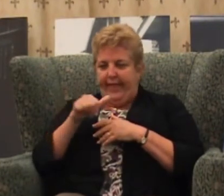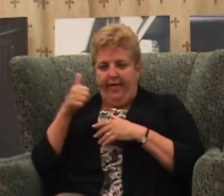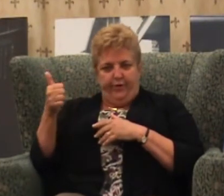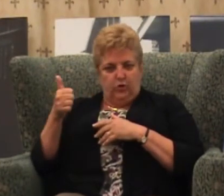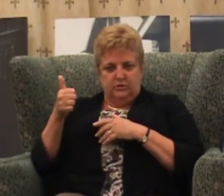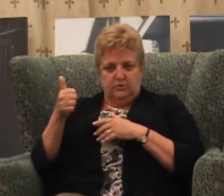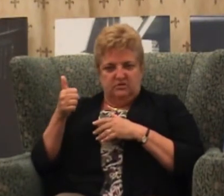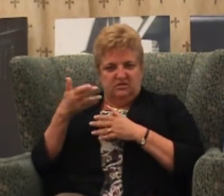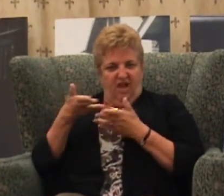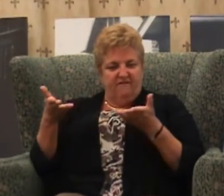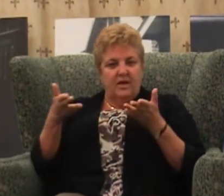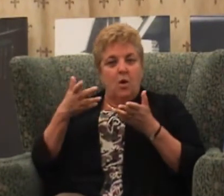more.